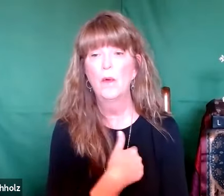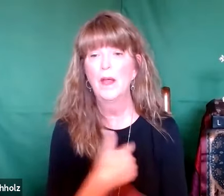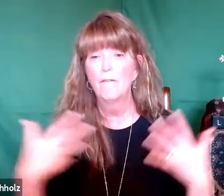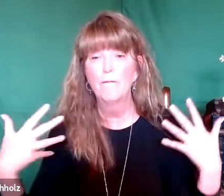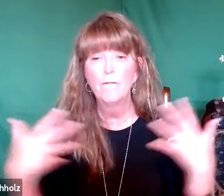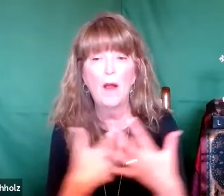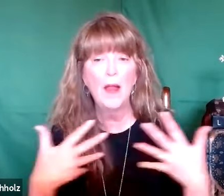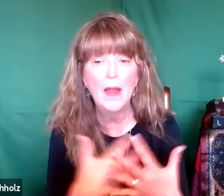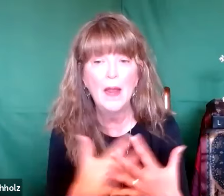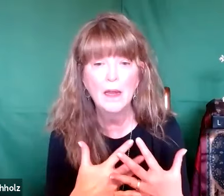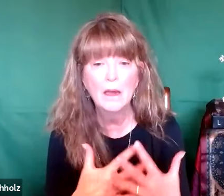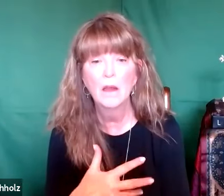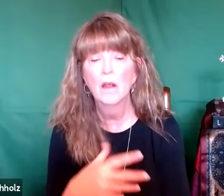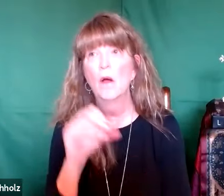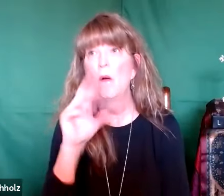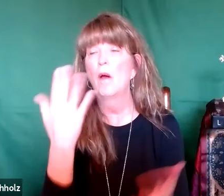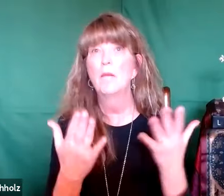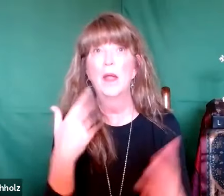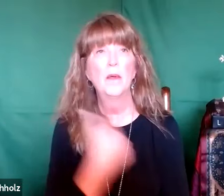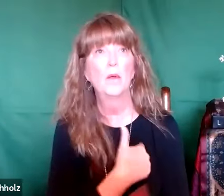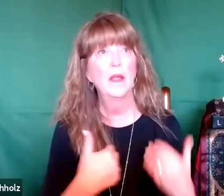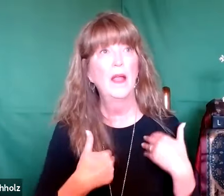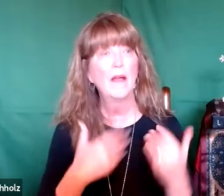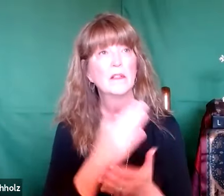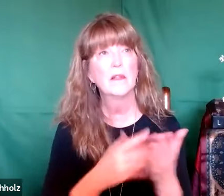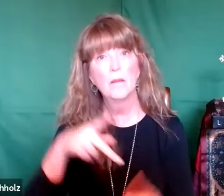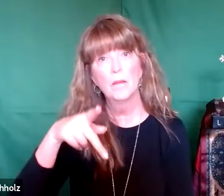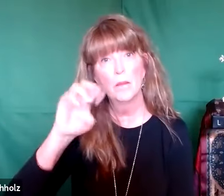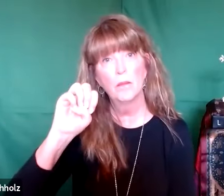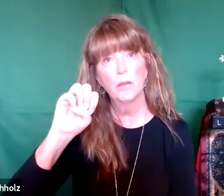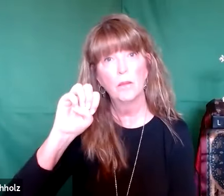ourselves, or maybe we have some fear of something.